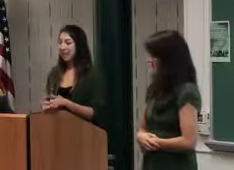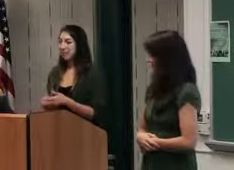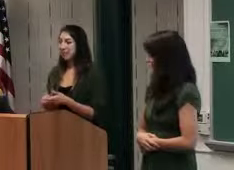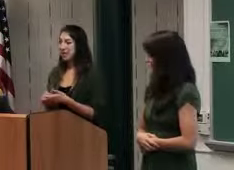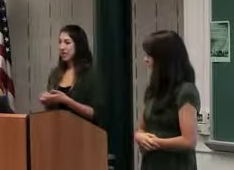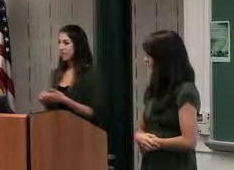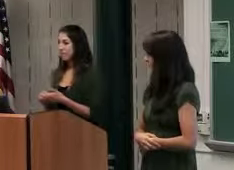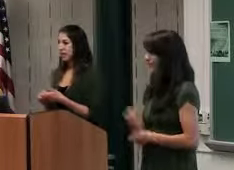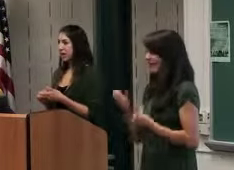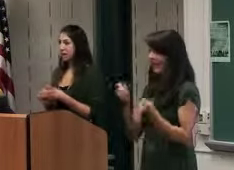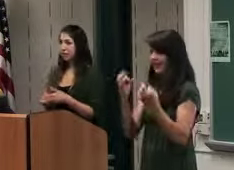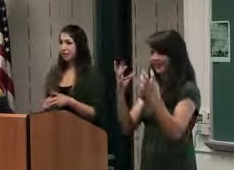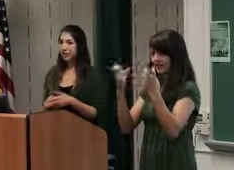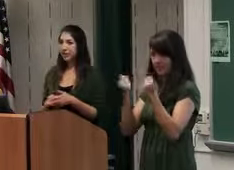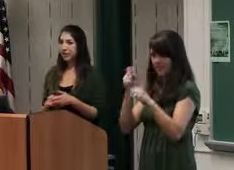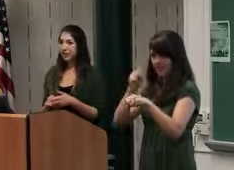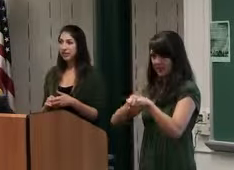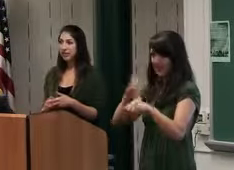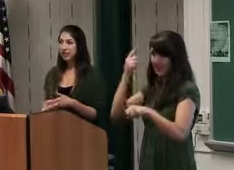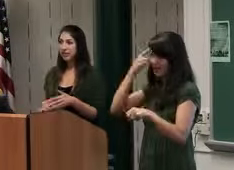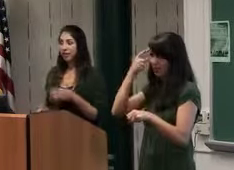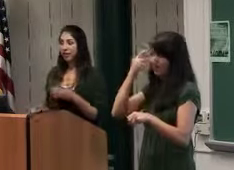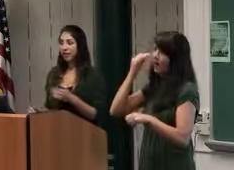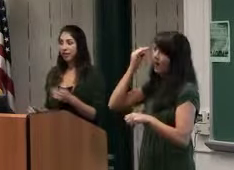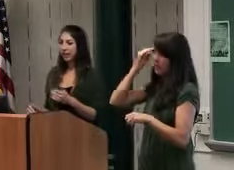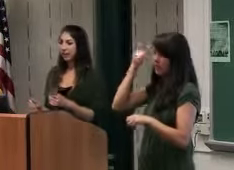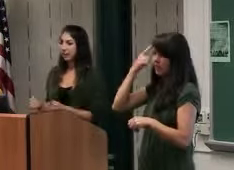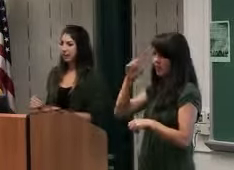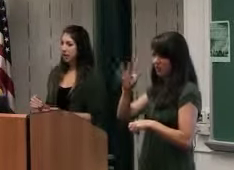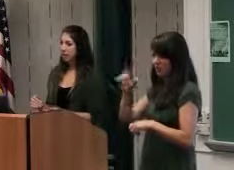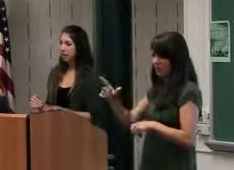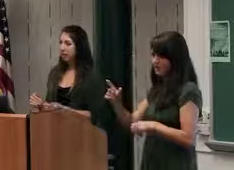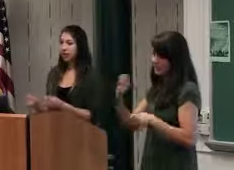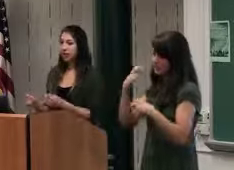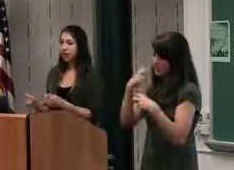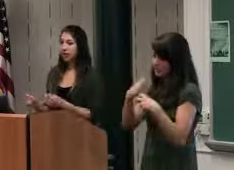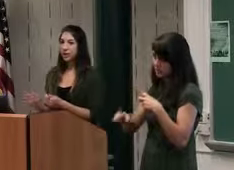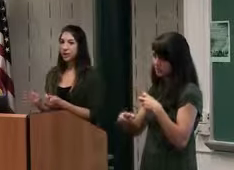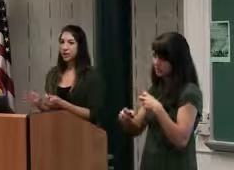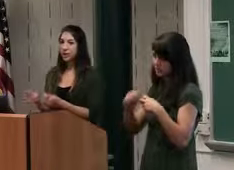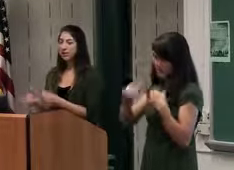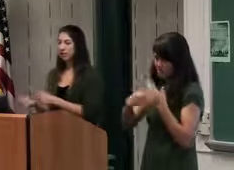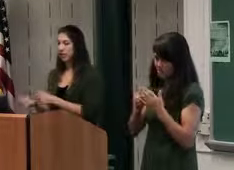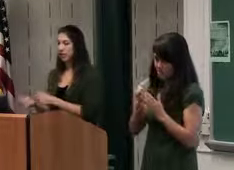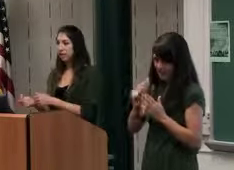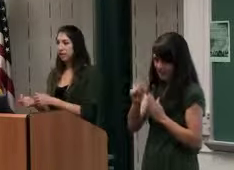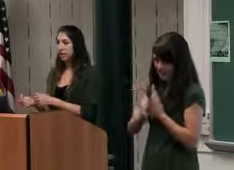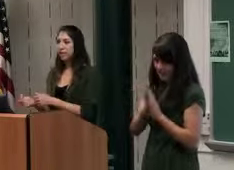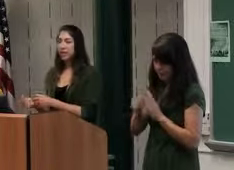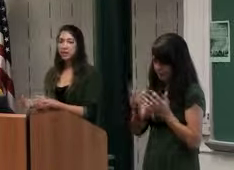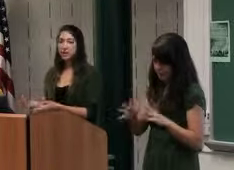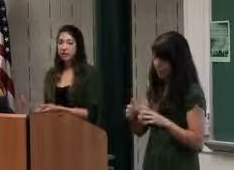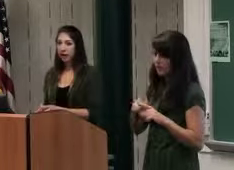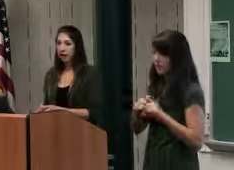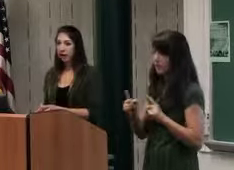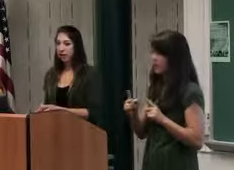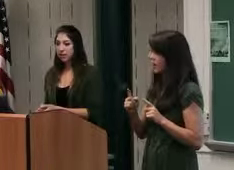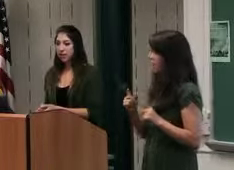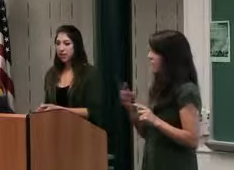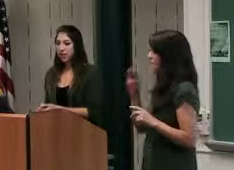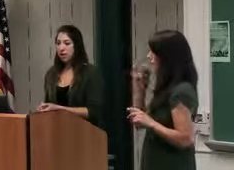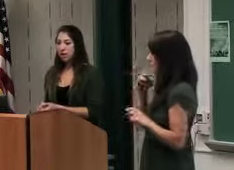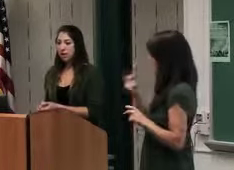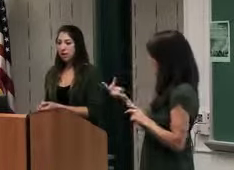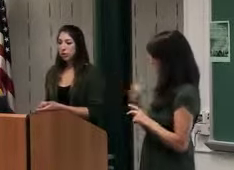And then hands-up time. I know for freelance, it's kind of hard to get hands-up time. Monica and I went to Disney to get most of our